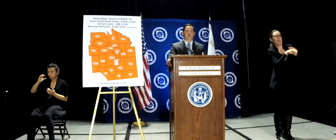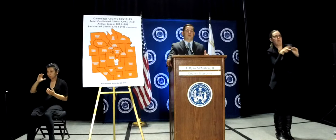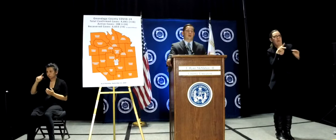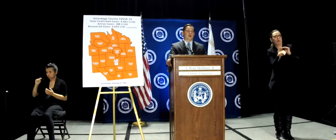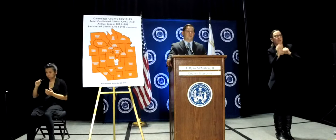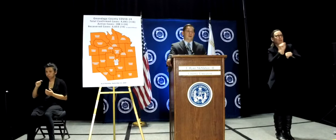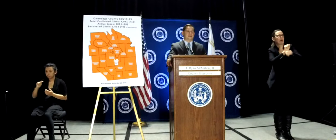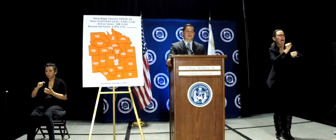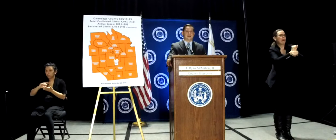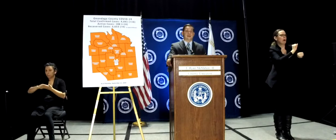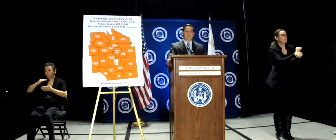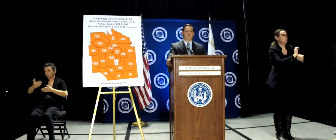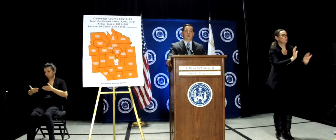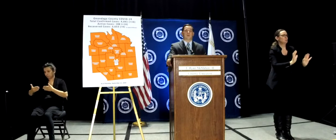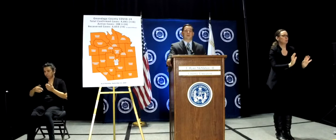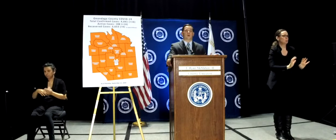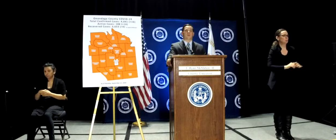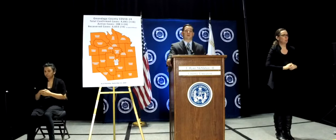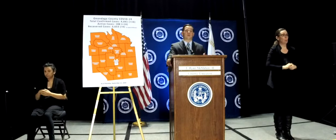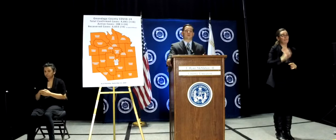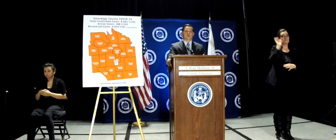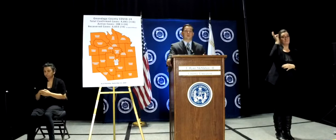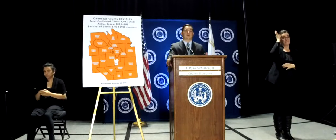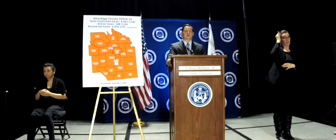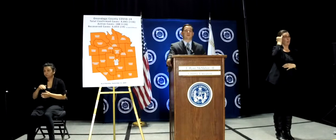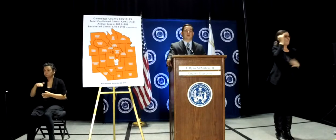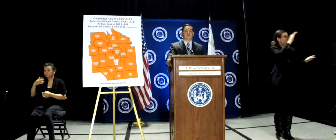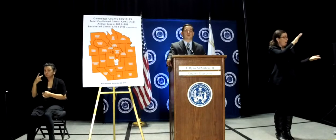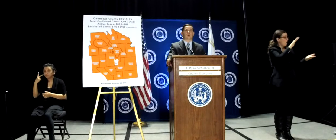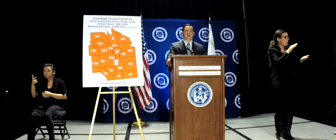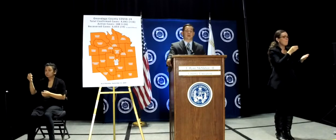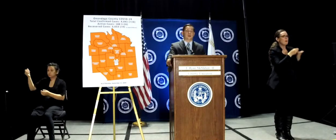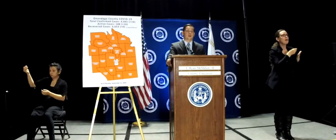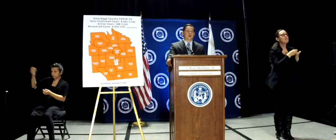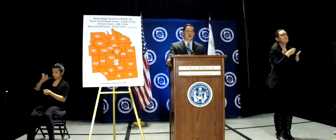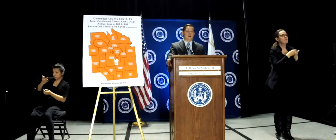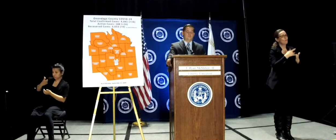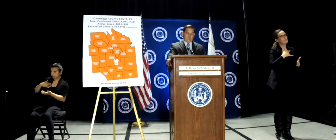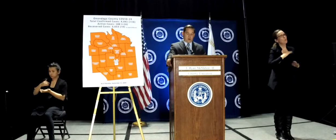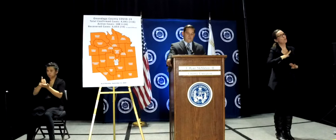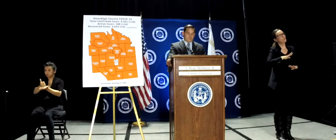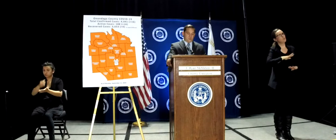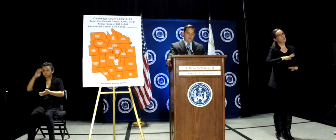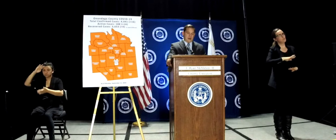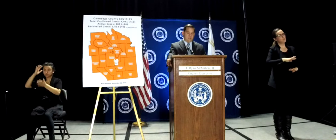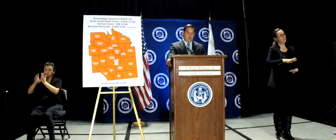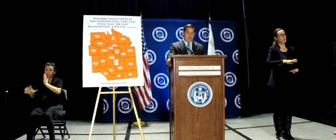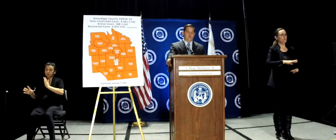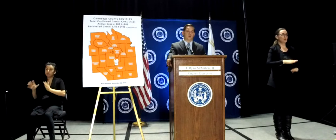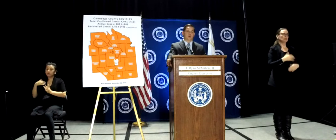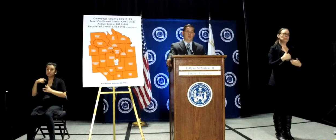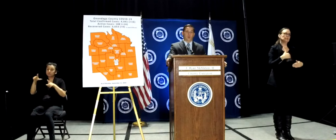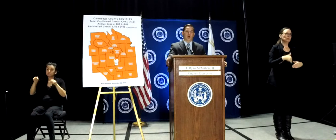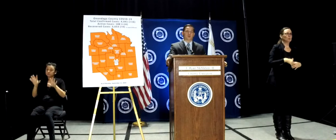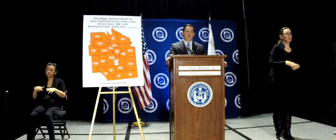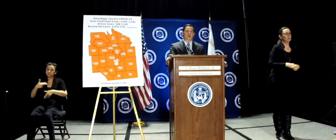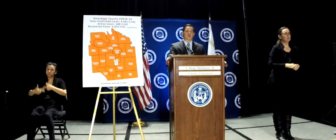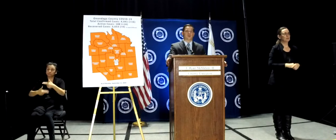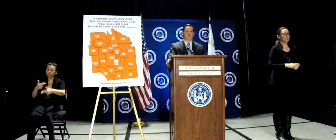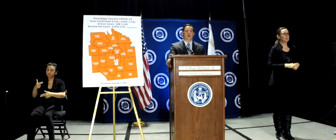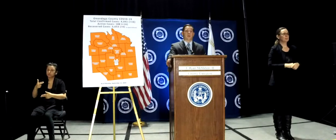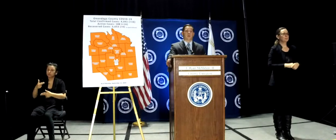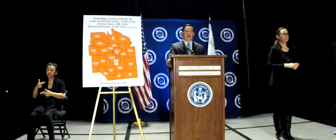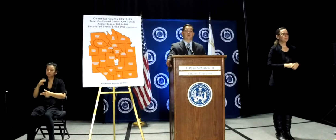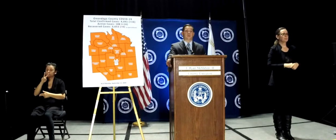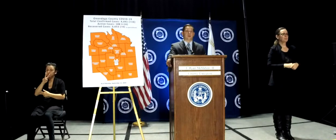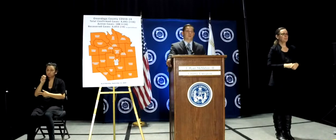help of any size, we probably don't make moves in the rest of 2020. But if that payment is going the wrong direction,